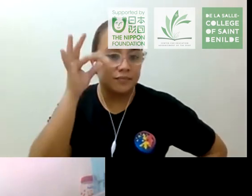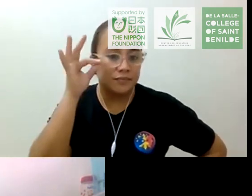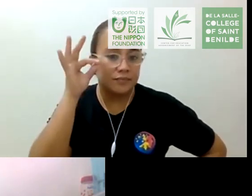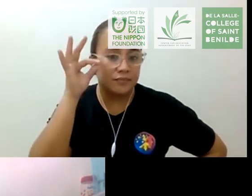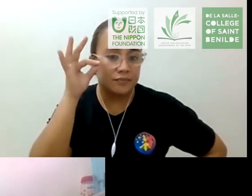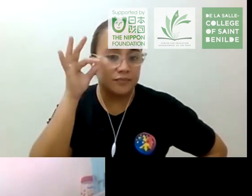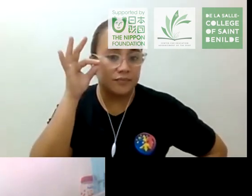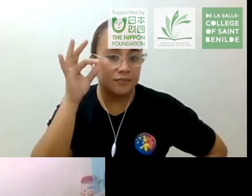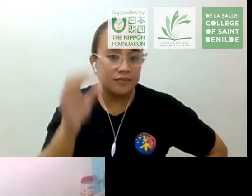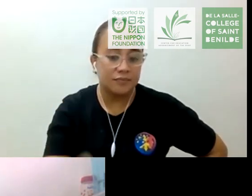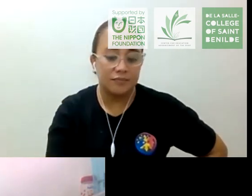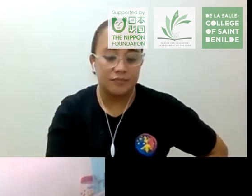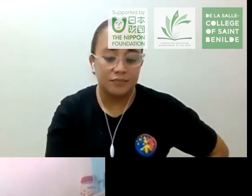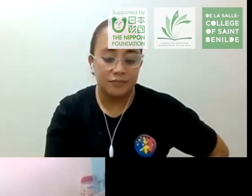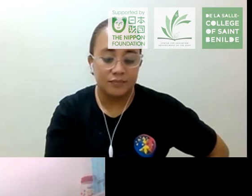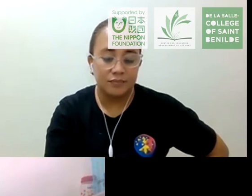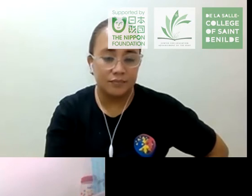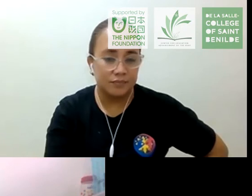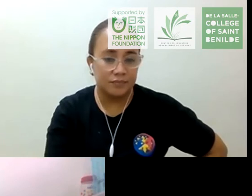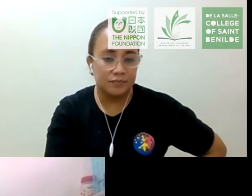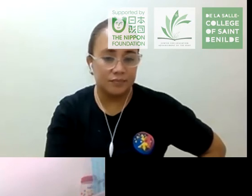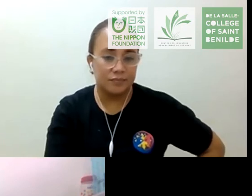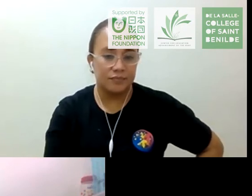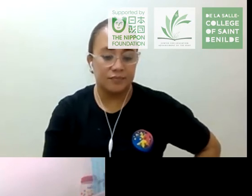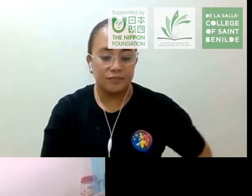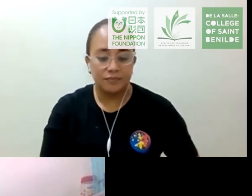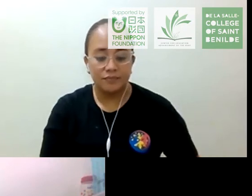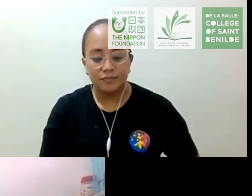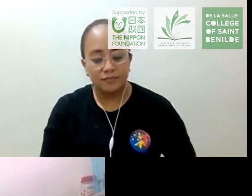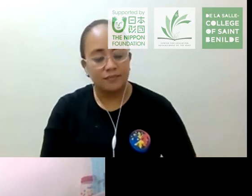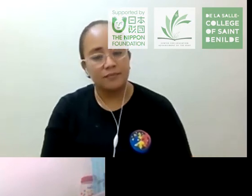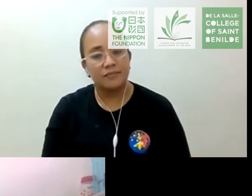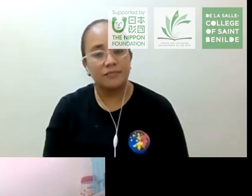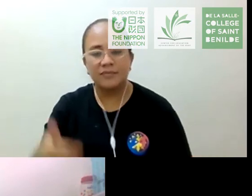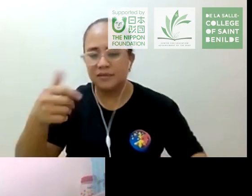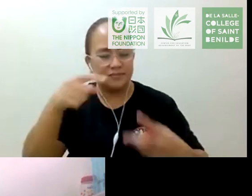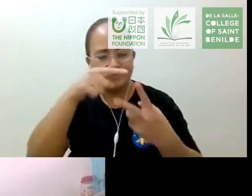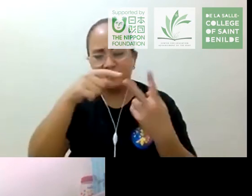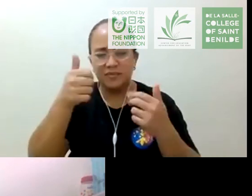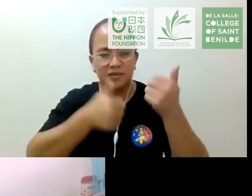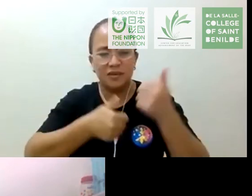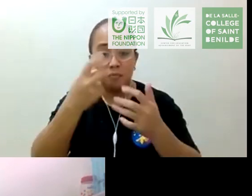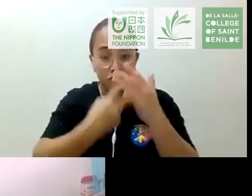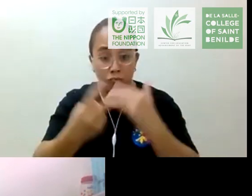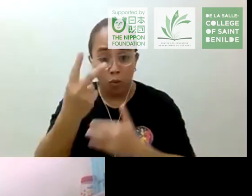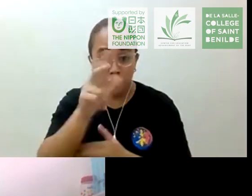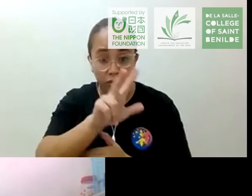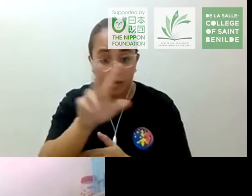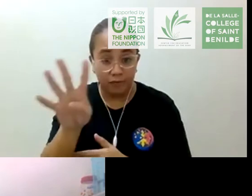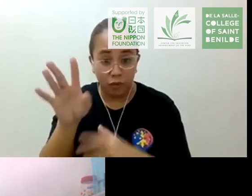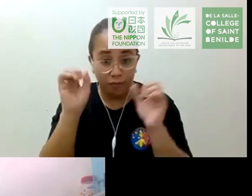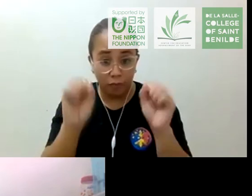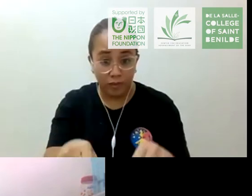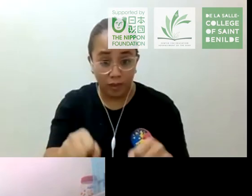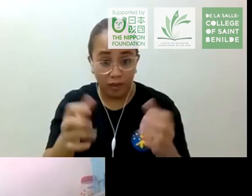do lesson 3 or 4? Or either? Either. Or both? If you have both 3 and 4, then you can do